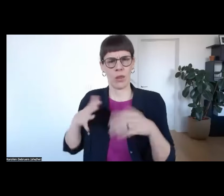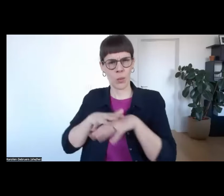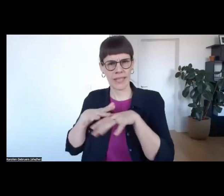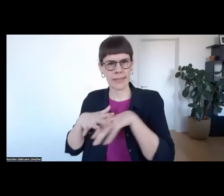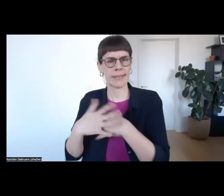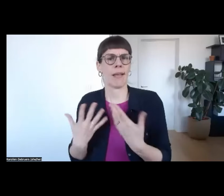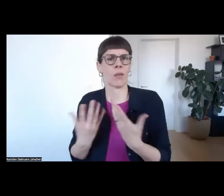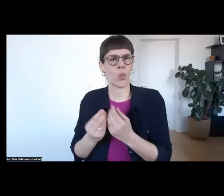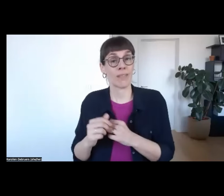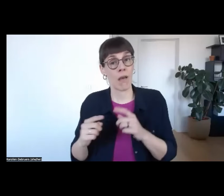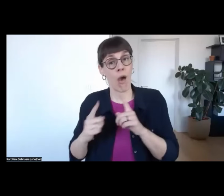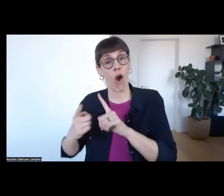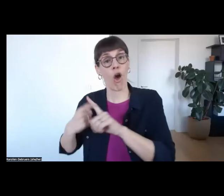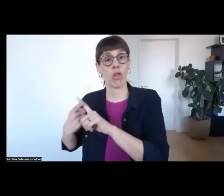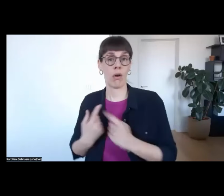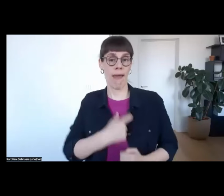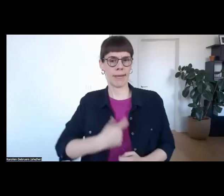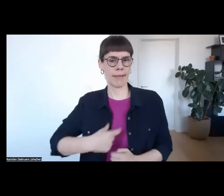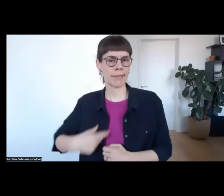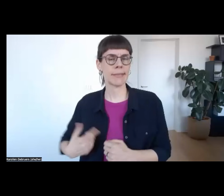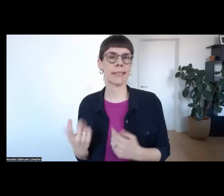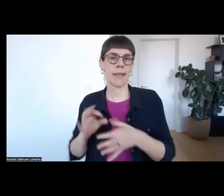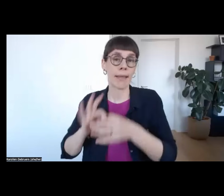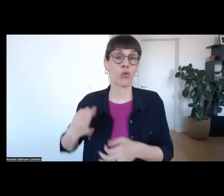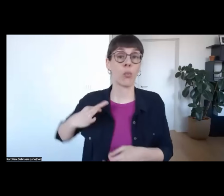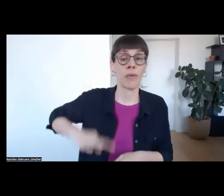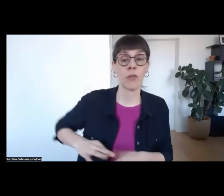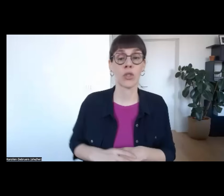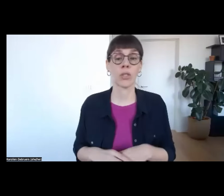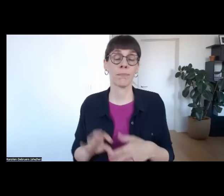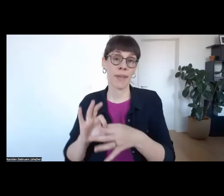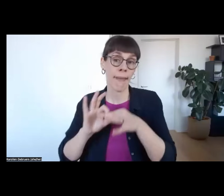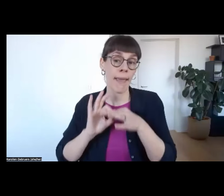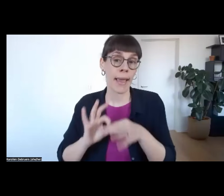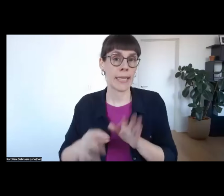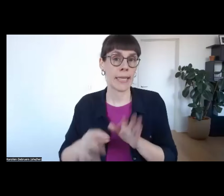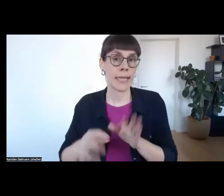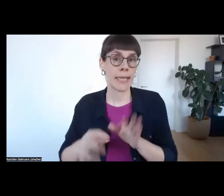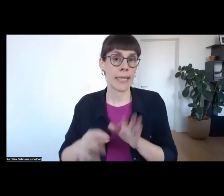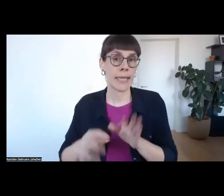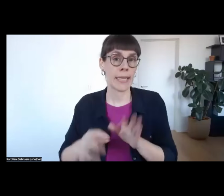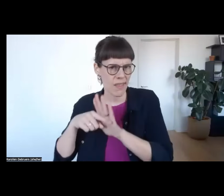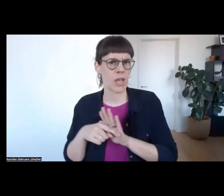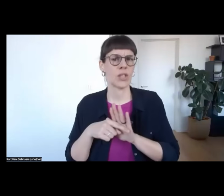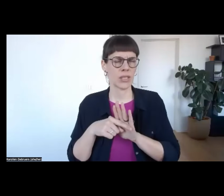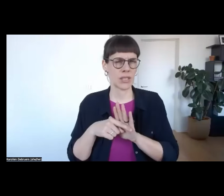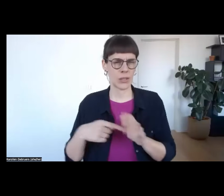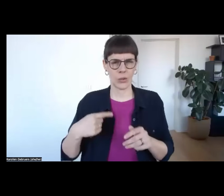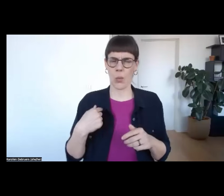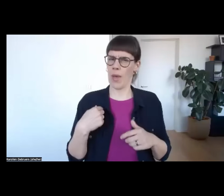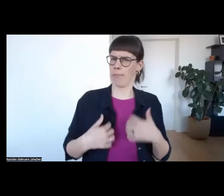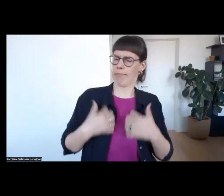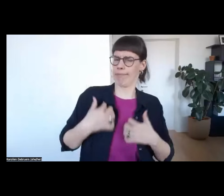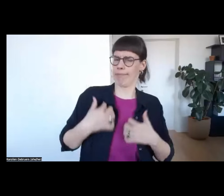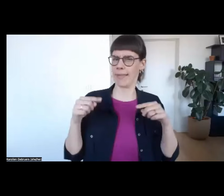And how does that intersect with their other identities in terms of, again, privilege and